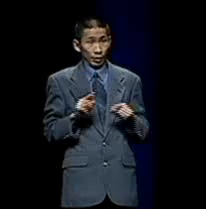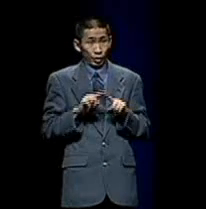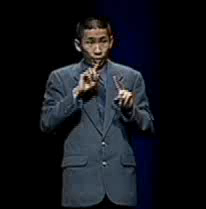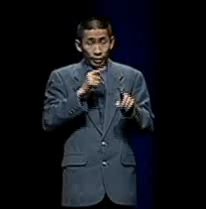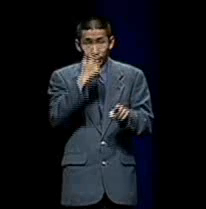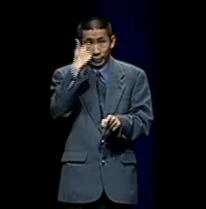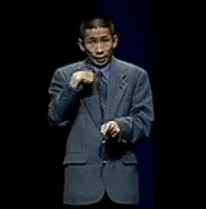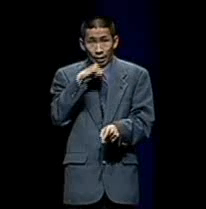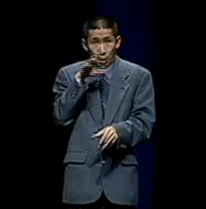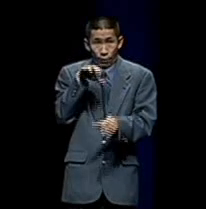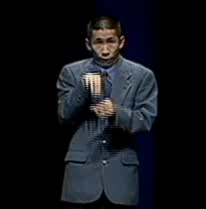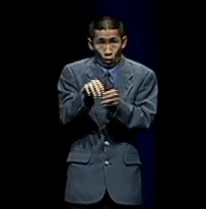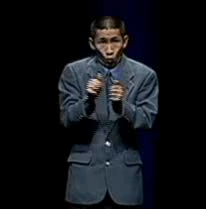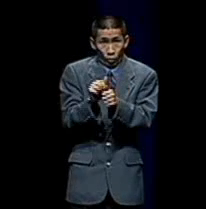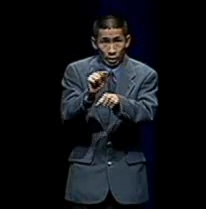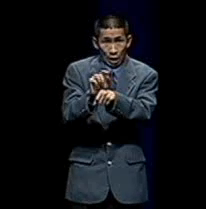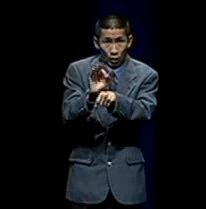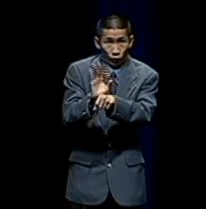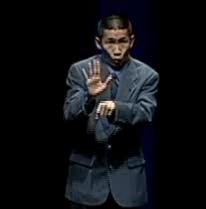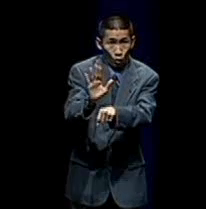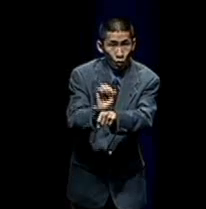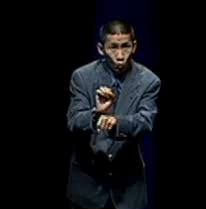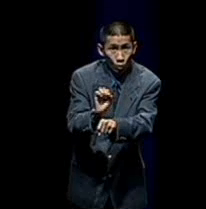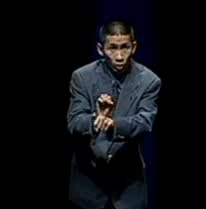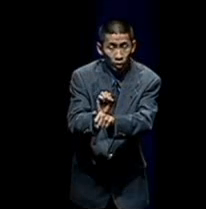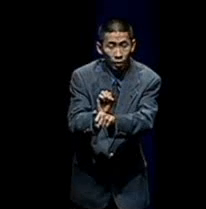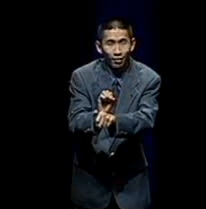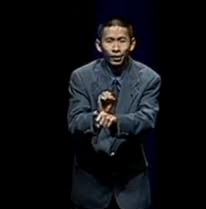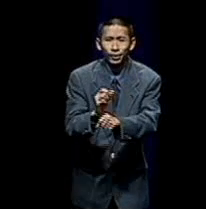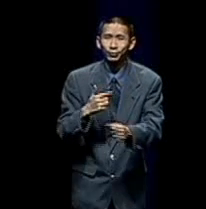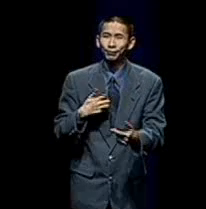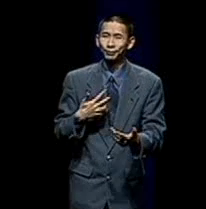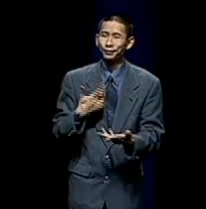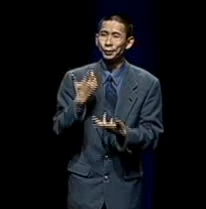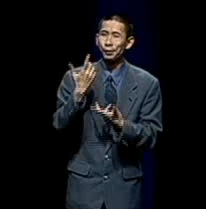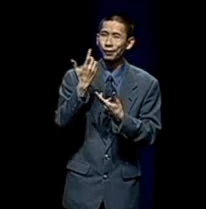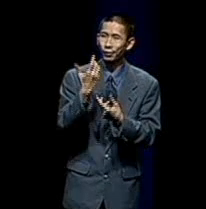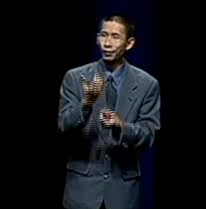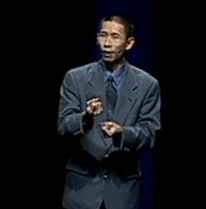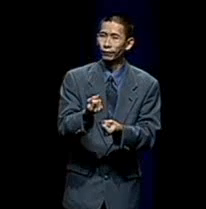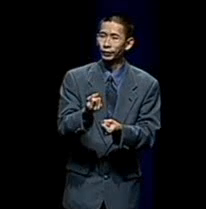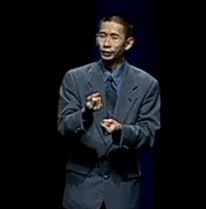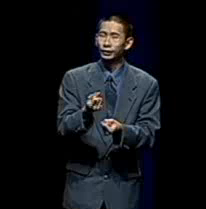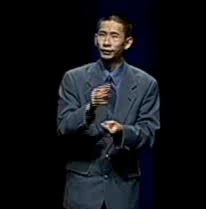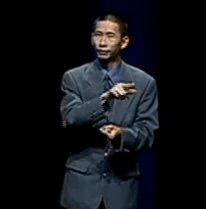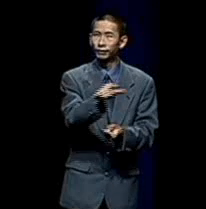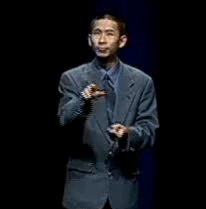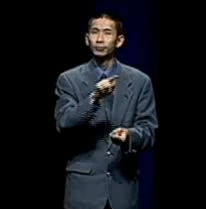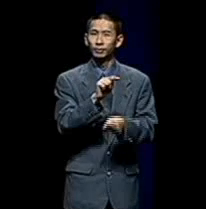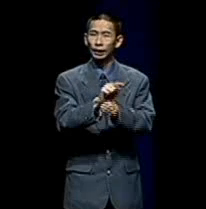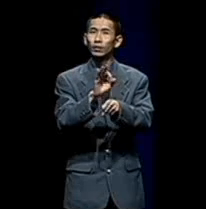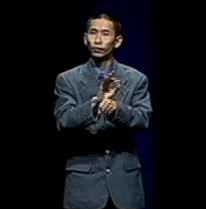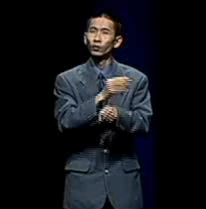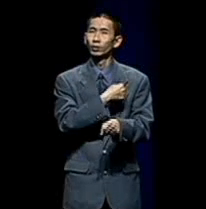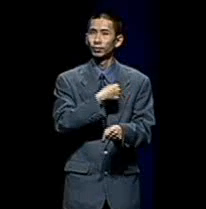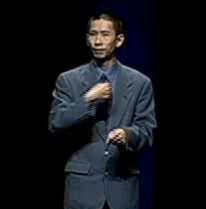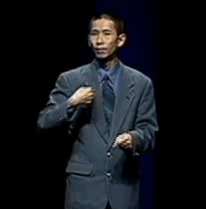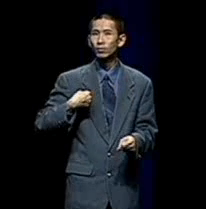wasn't involved with the task force, I feel confident in the task force members to